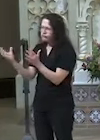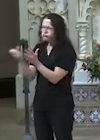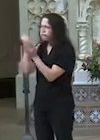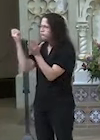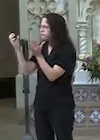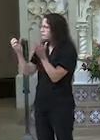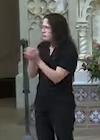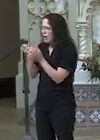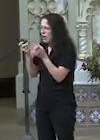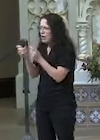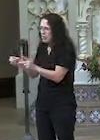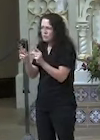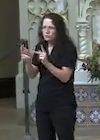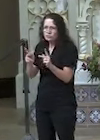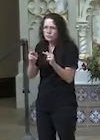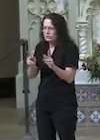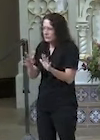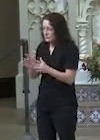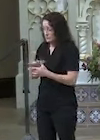opportunity.